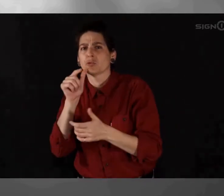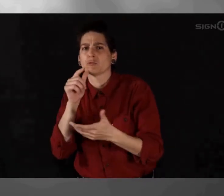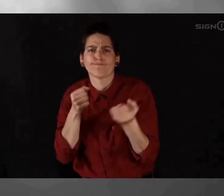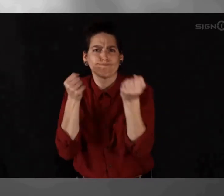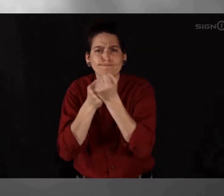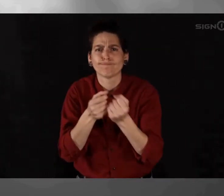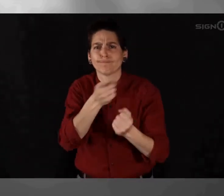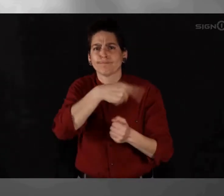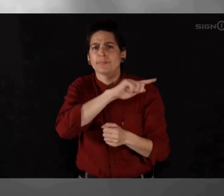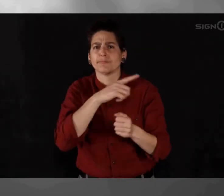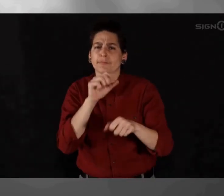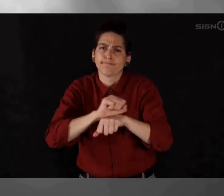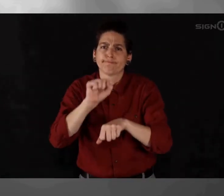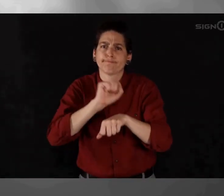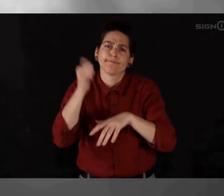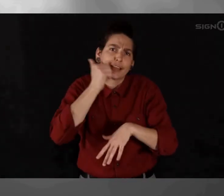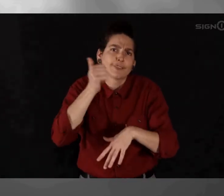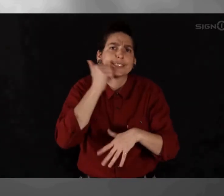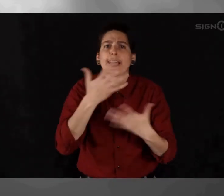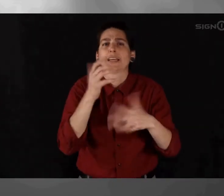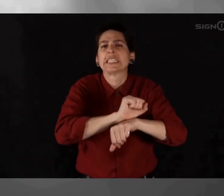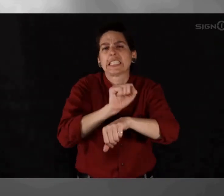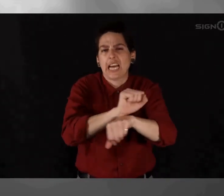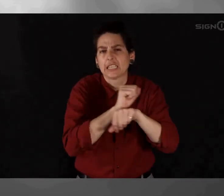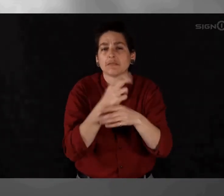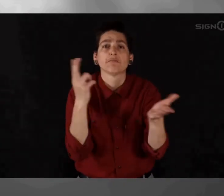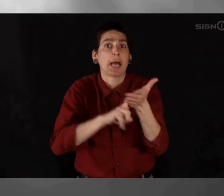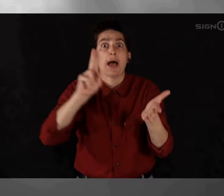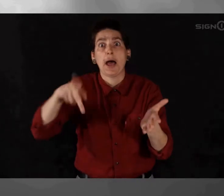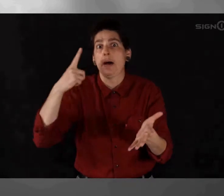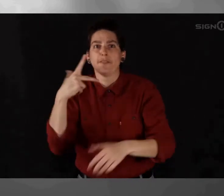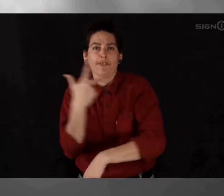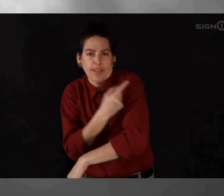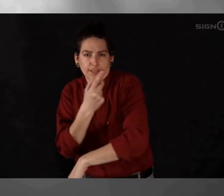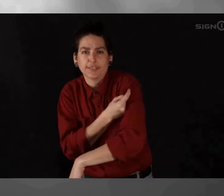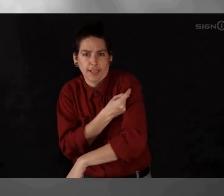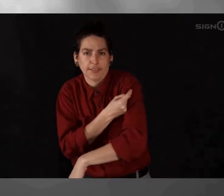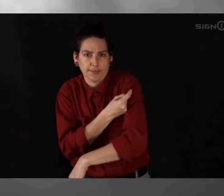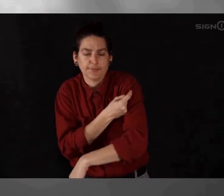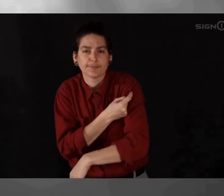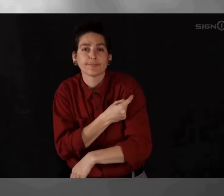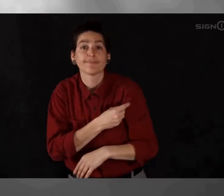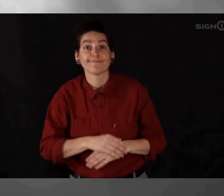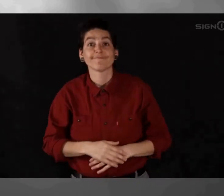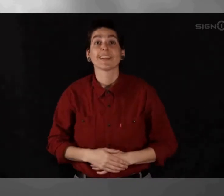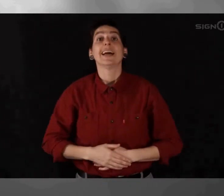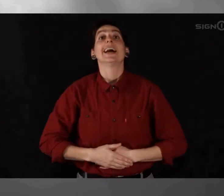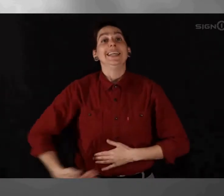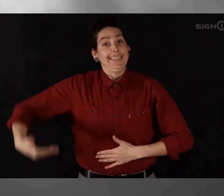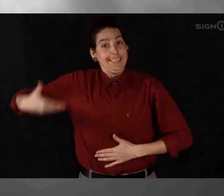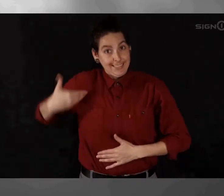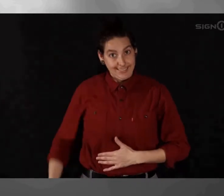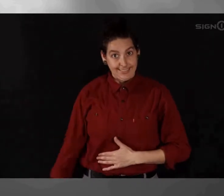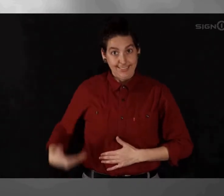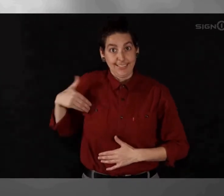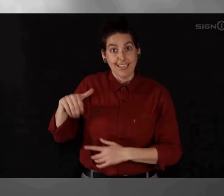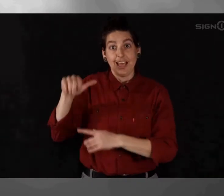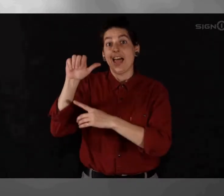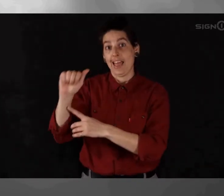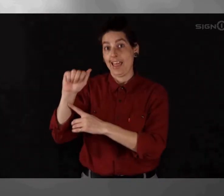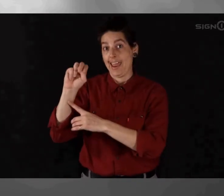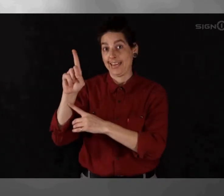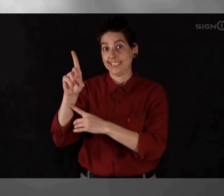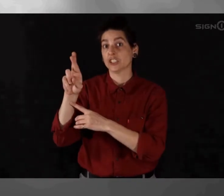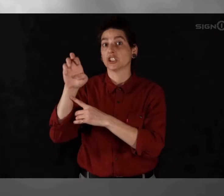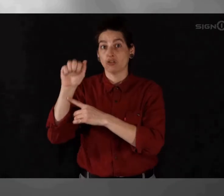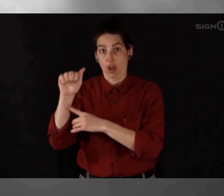vaccine. Now, adults with intellectual and developmental disabilities and a caregiver, or a person who supports them with everyday tasks, can sign